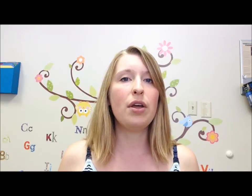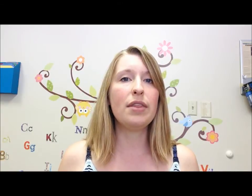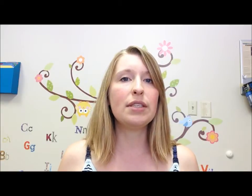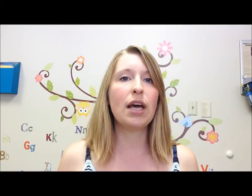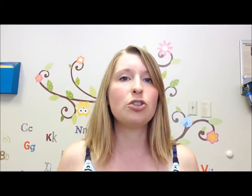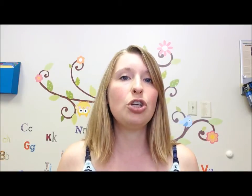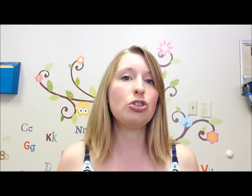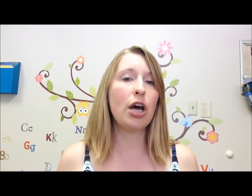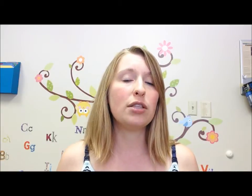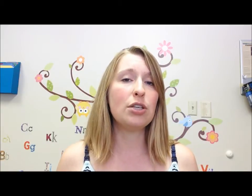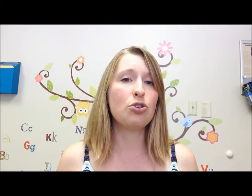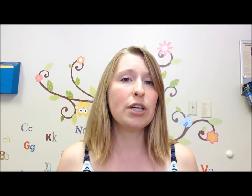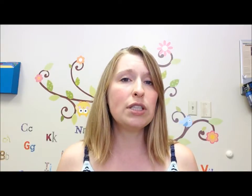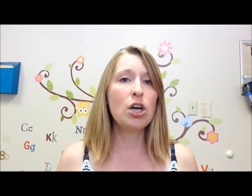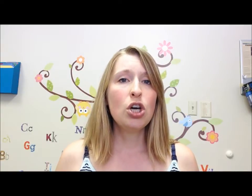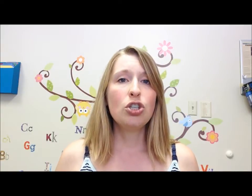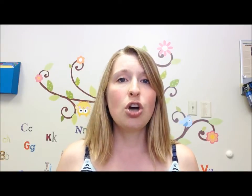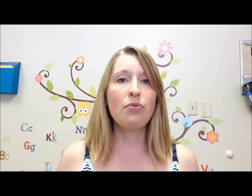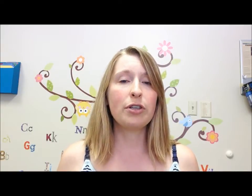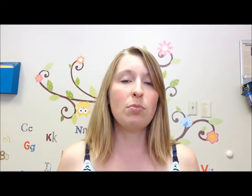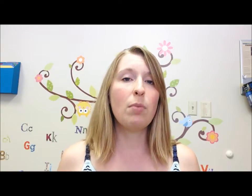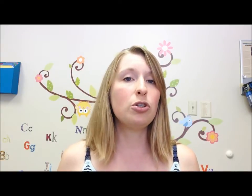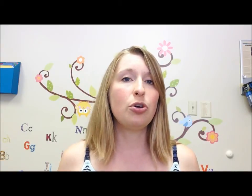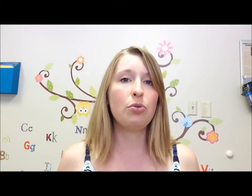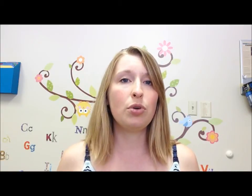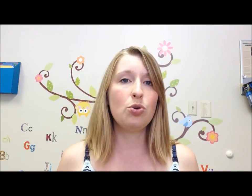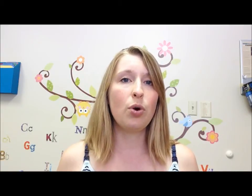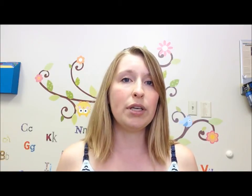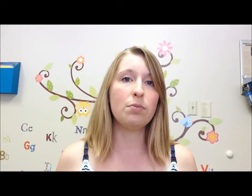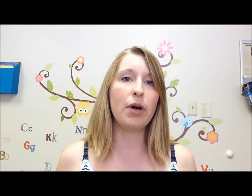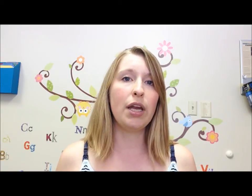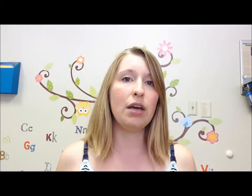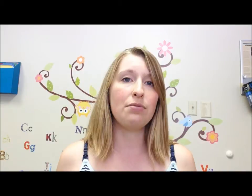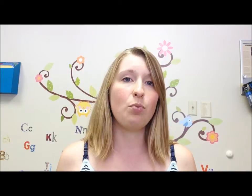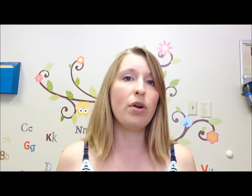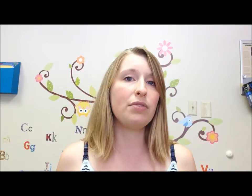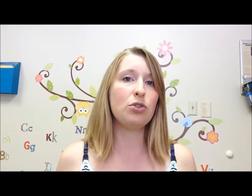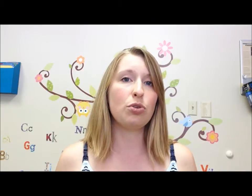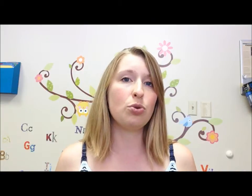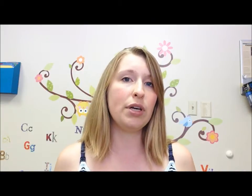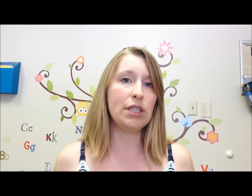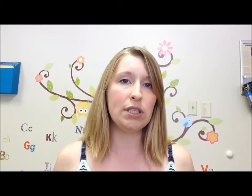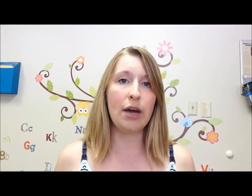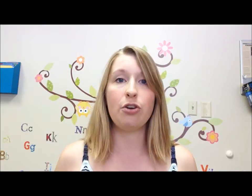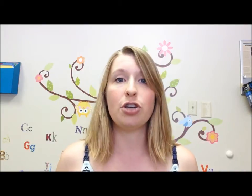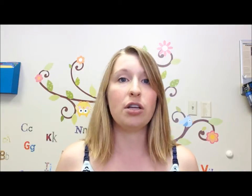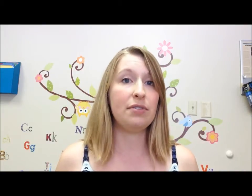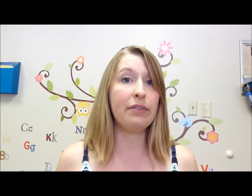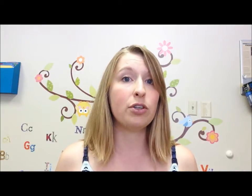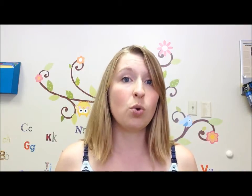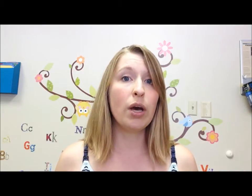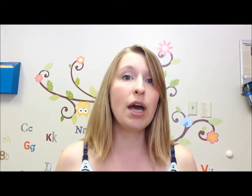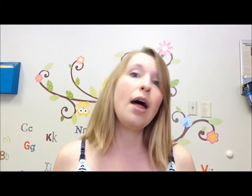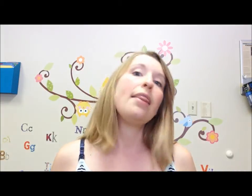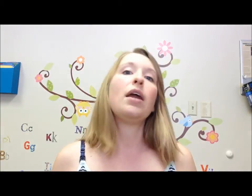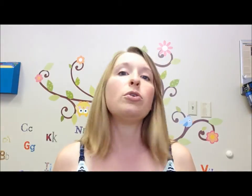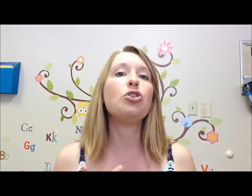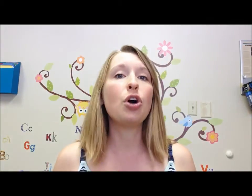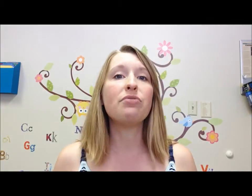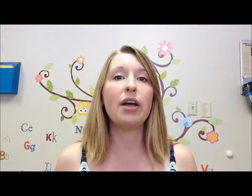this section your child's interests. So for example, I'm going to show you 3 toys, but if one of these 3 toys is not your child's favorite toy, then I want you to go find